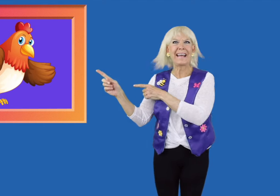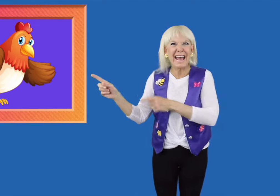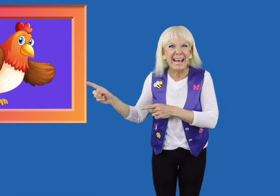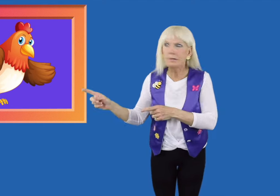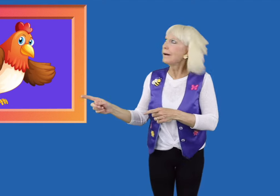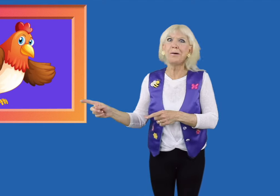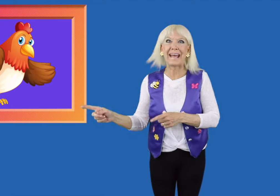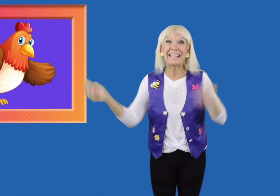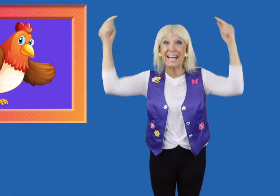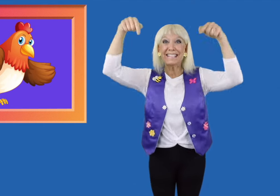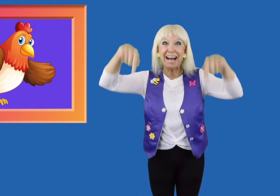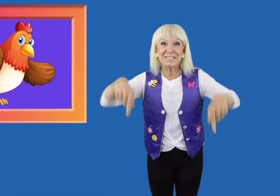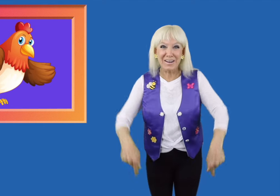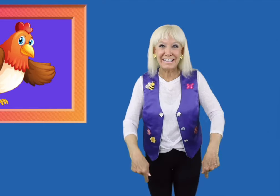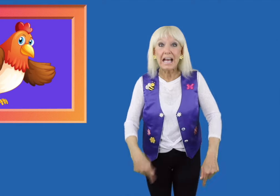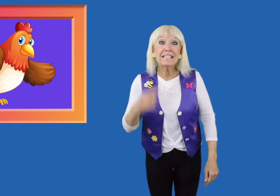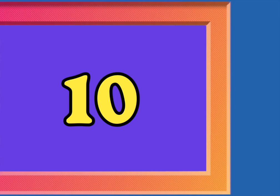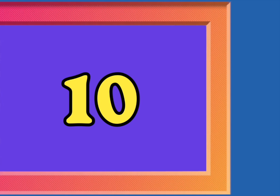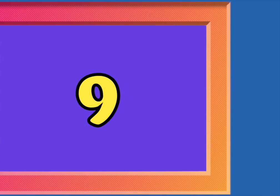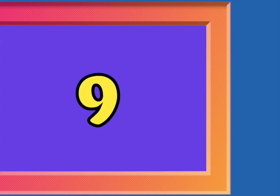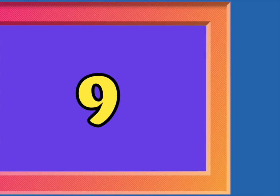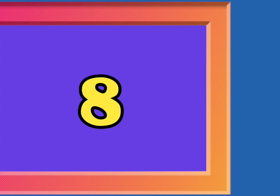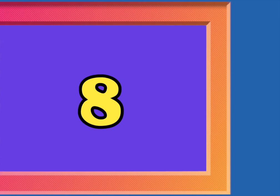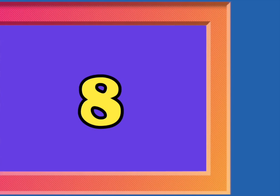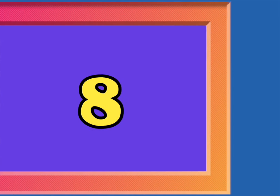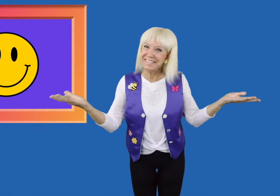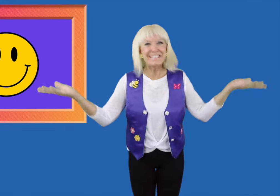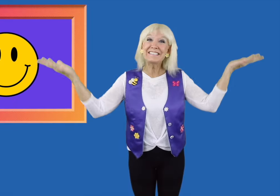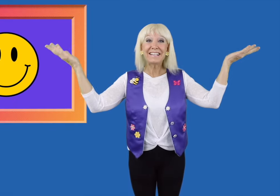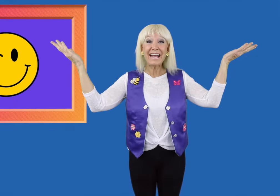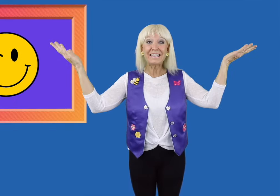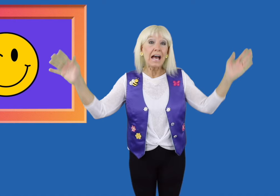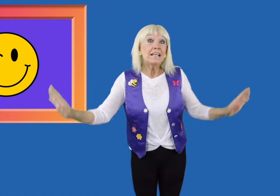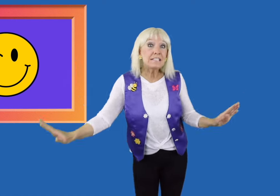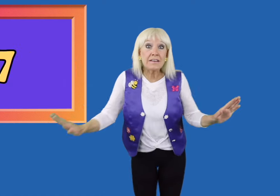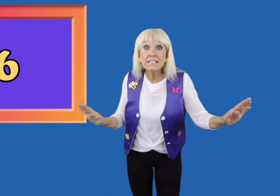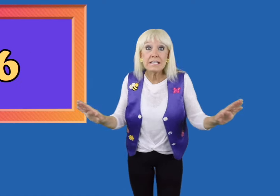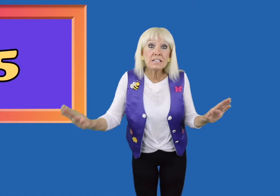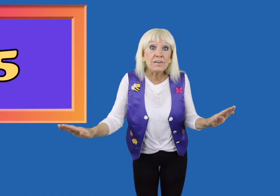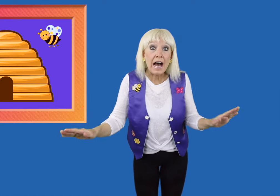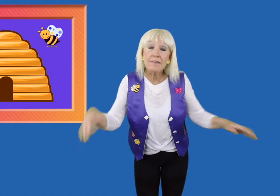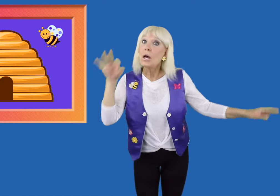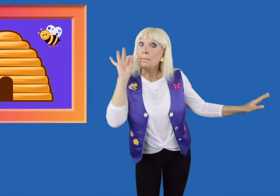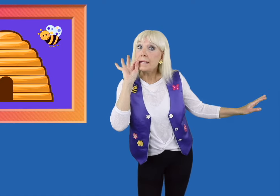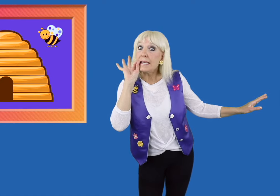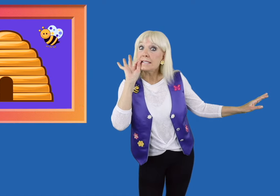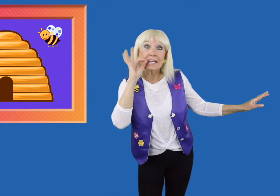hen? Okay, 10 down to 1. 10, 9, 8. Hey, we're doing great. 7, 6, 5, bees in